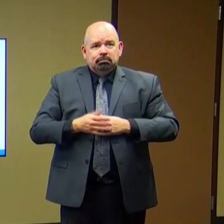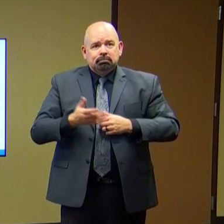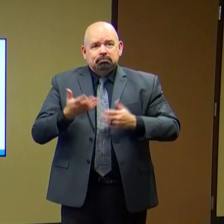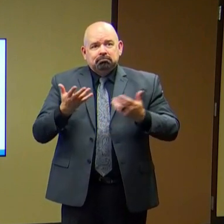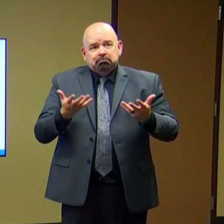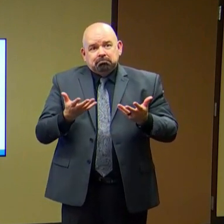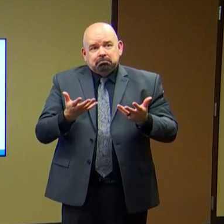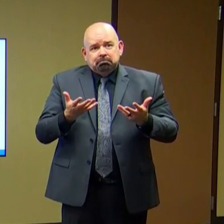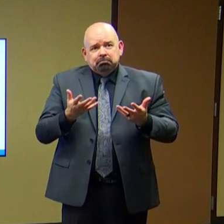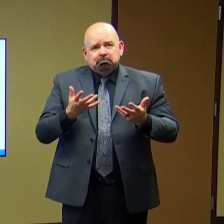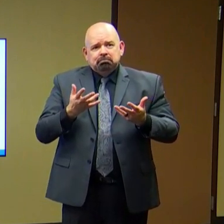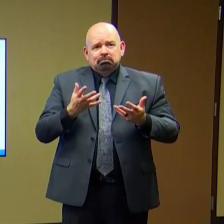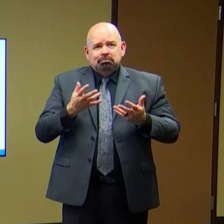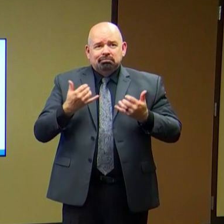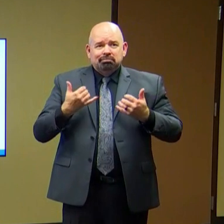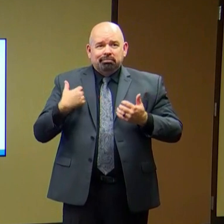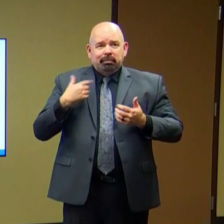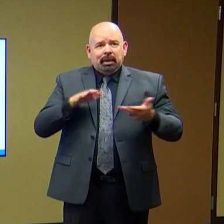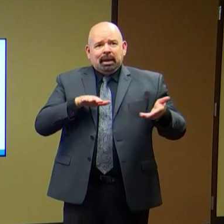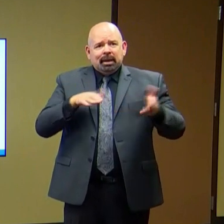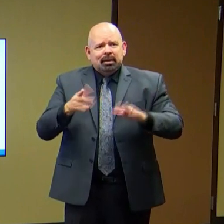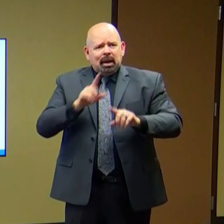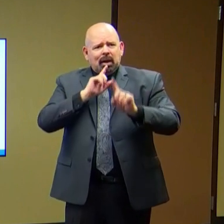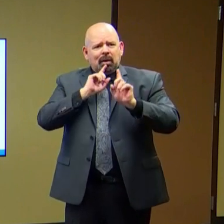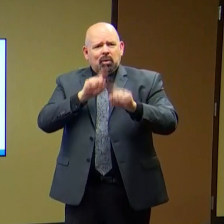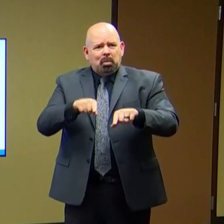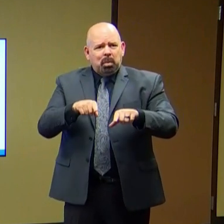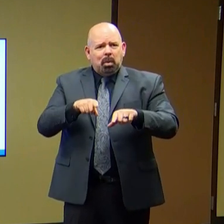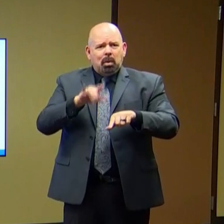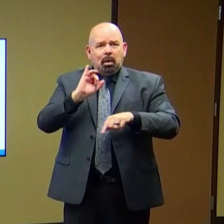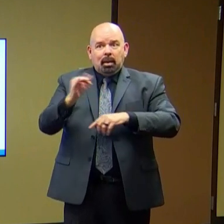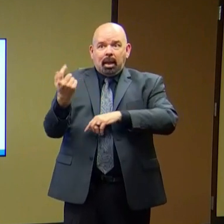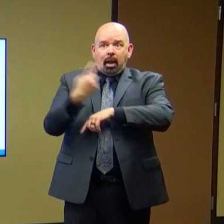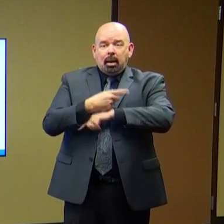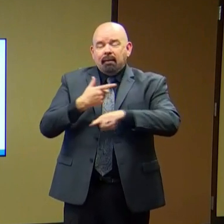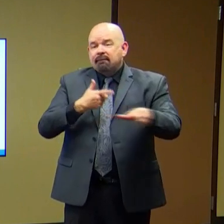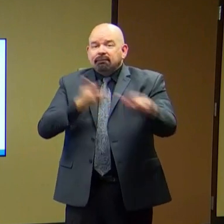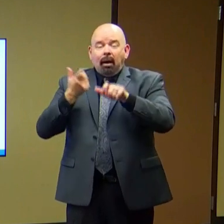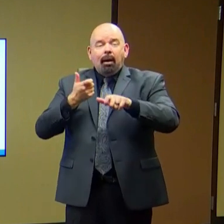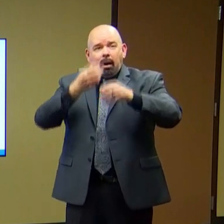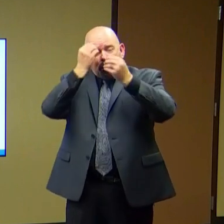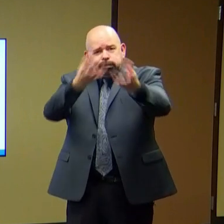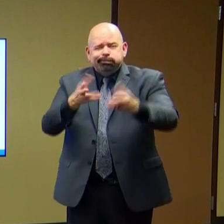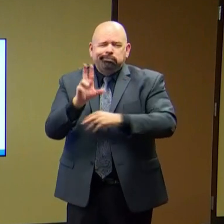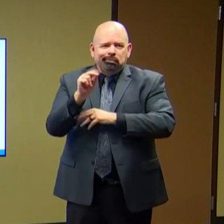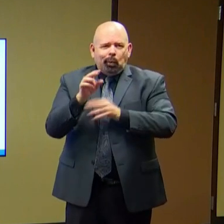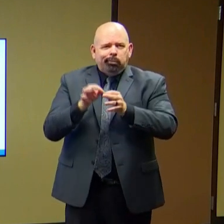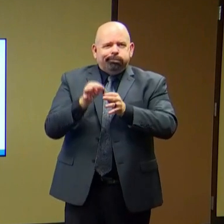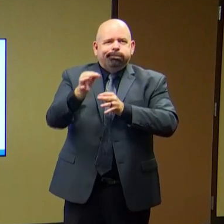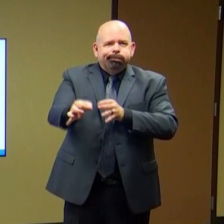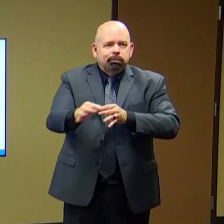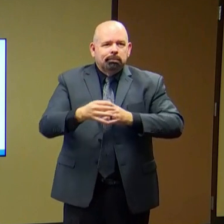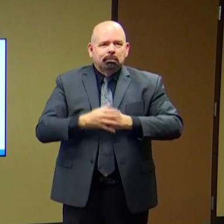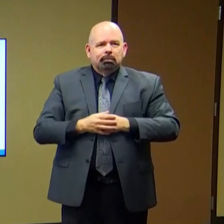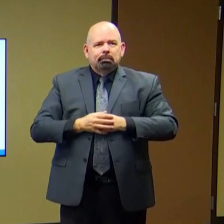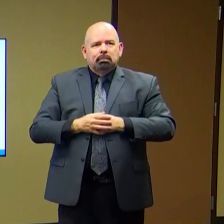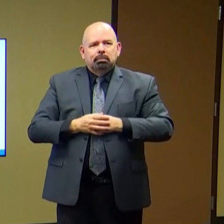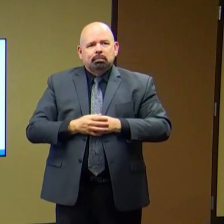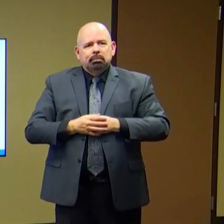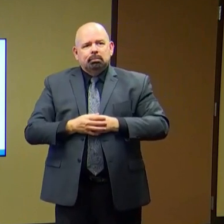there's still some lag in our death reporting. Also may reflect some of the difference in some of the people that are